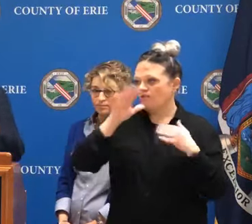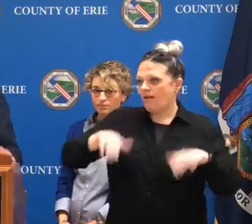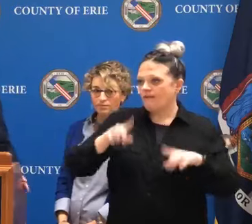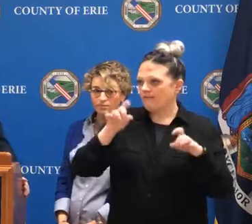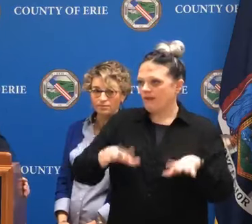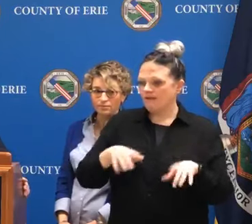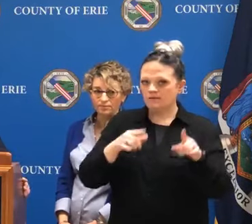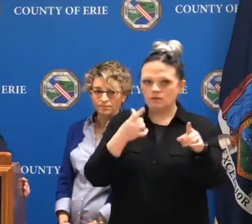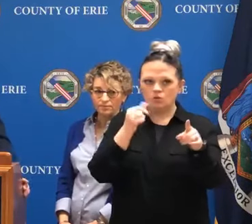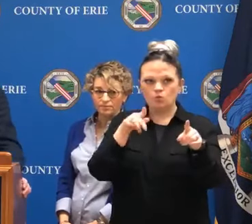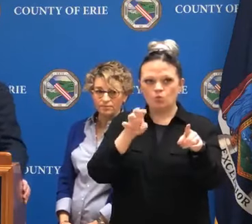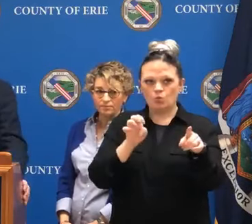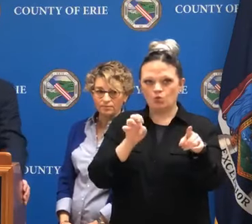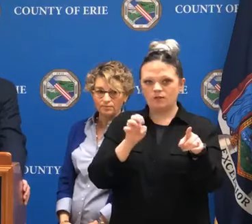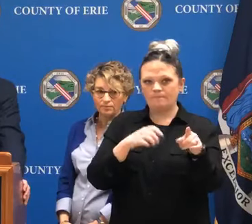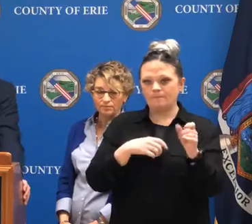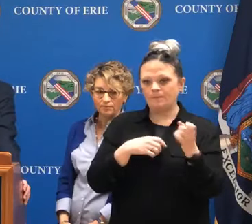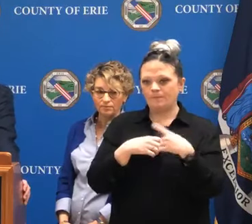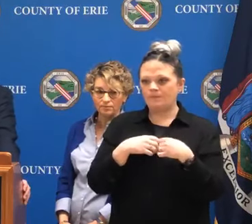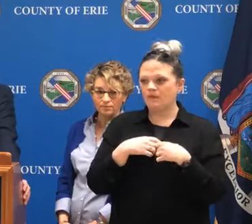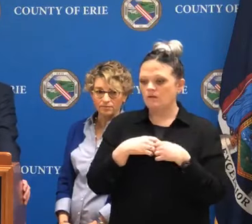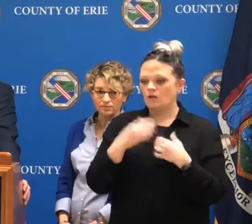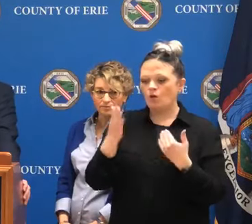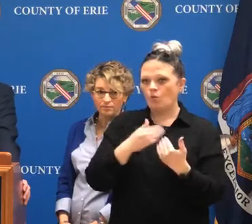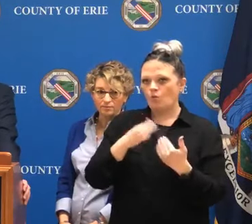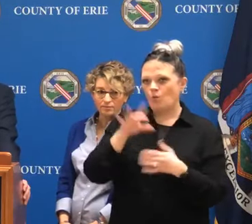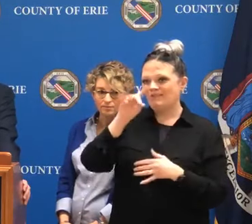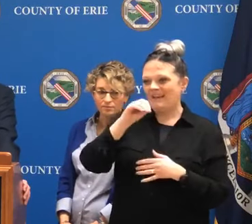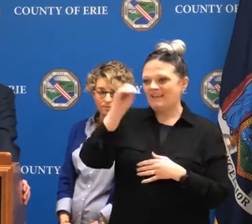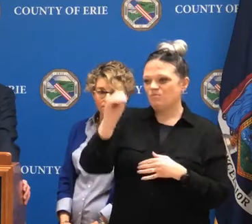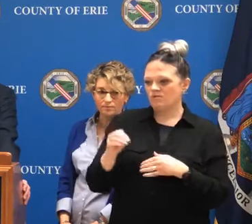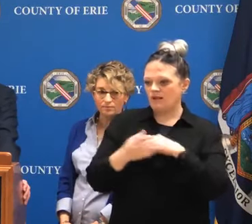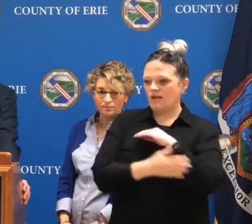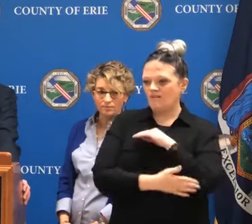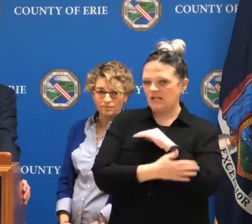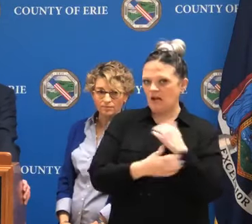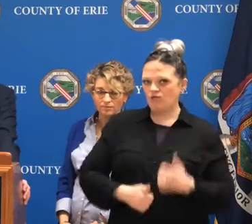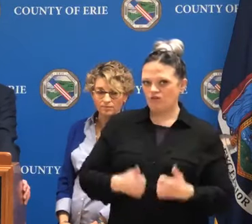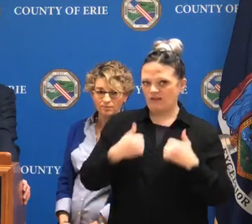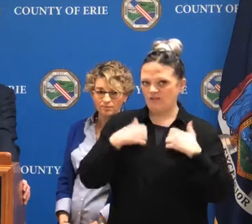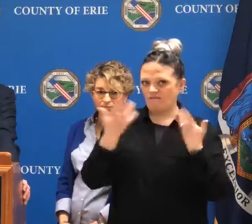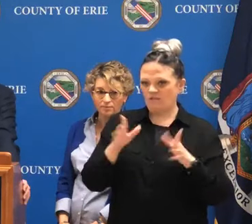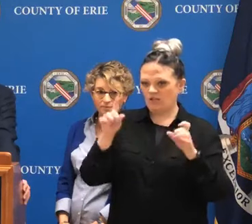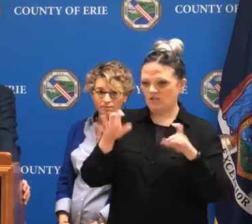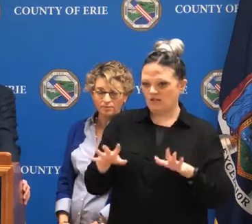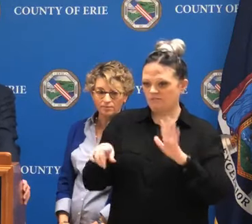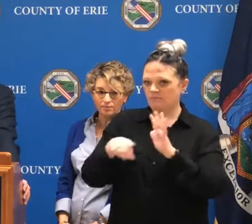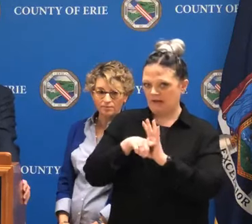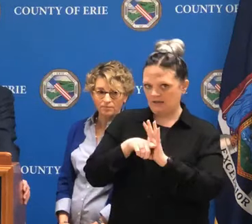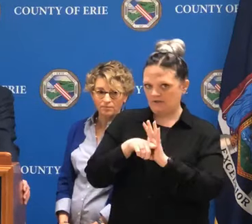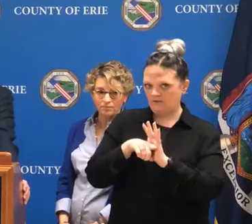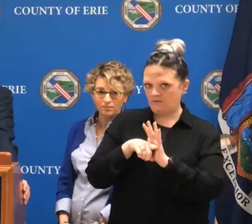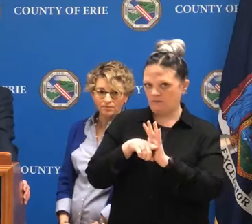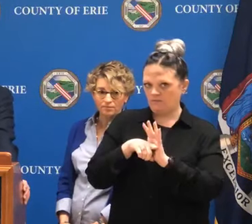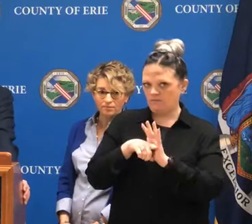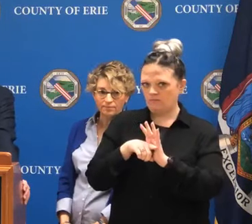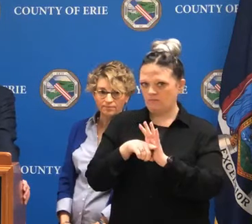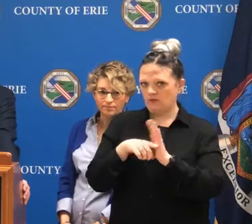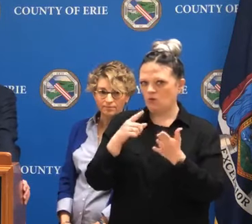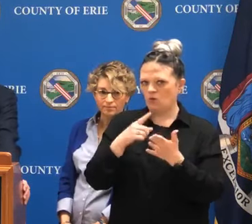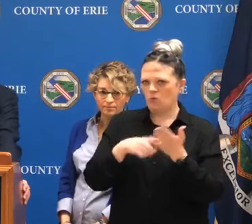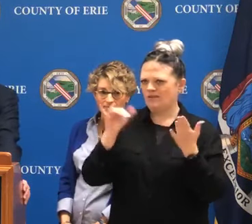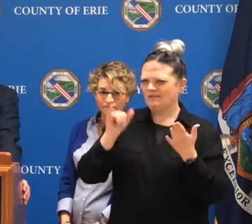George? The fact that almost 80% of the county residents that you tested came back negative, what